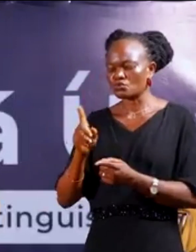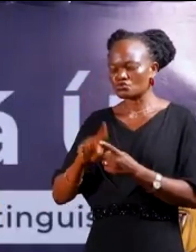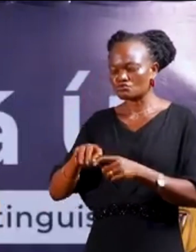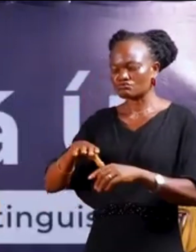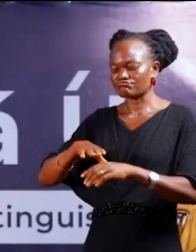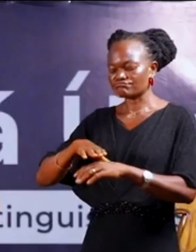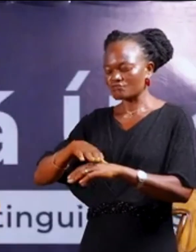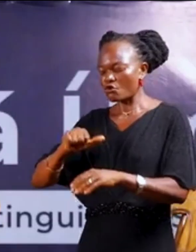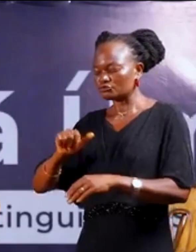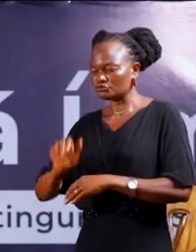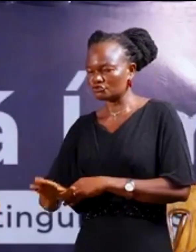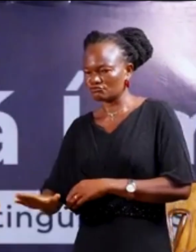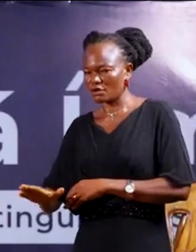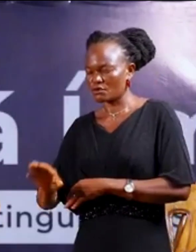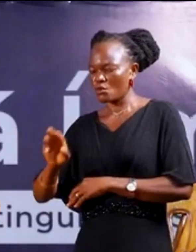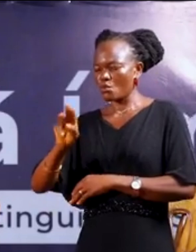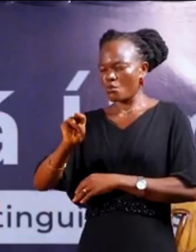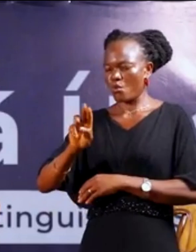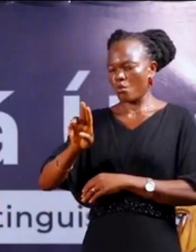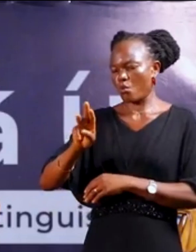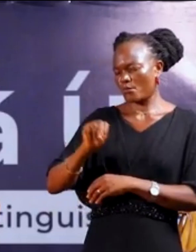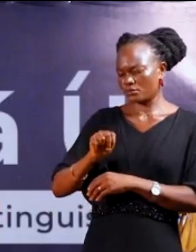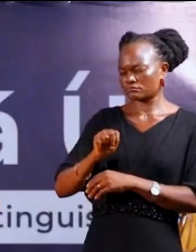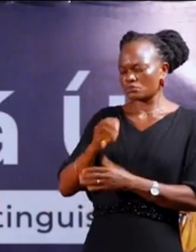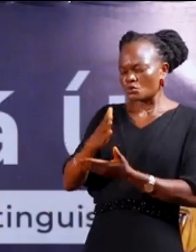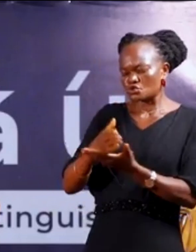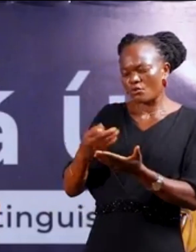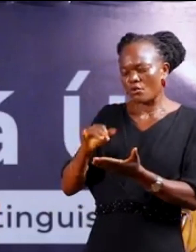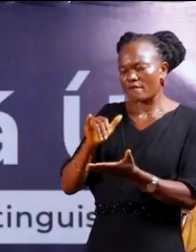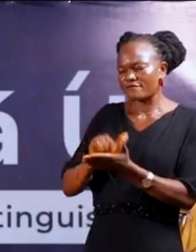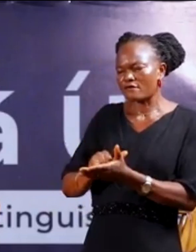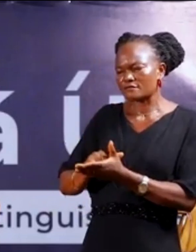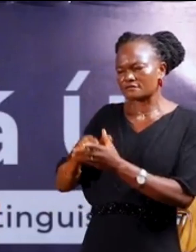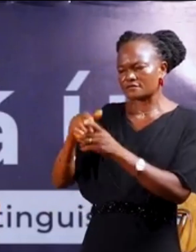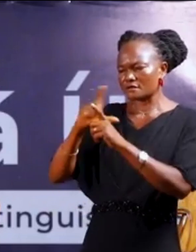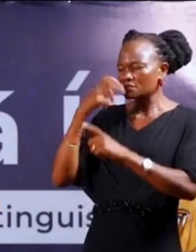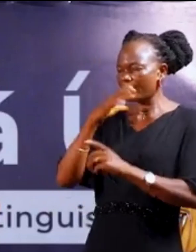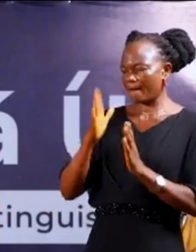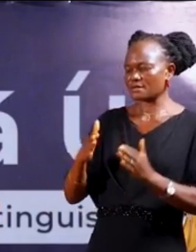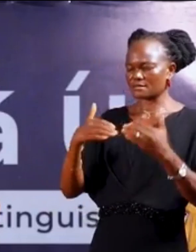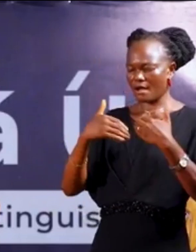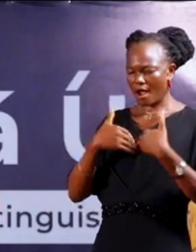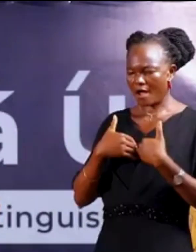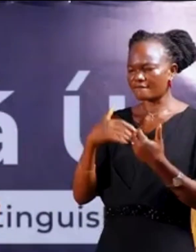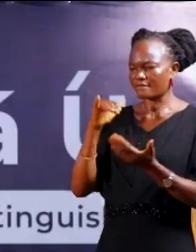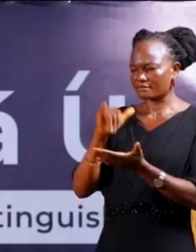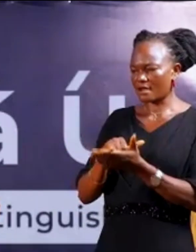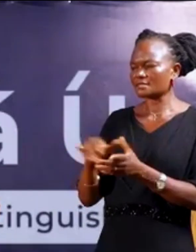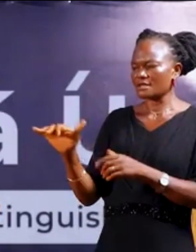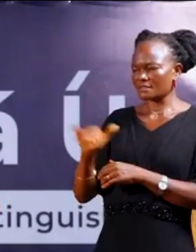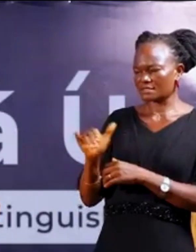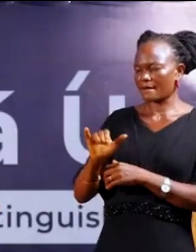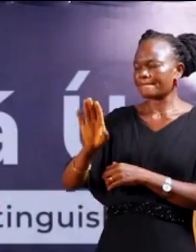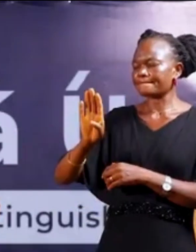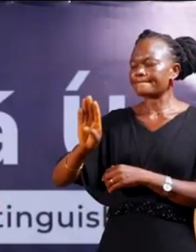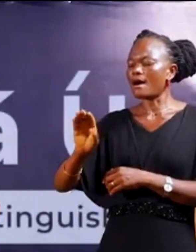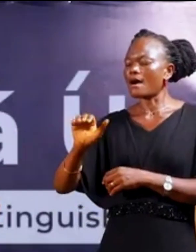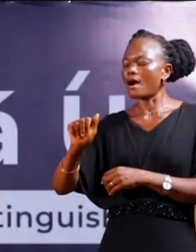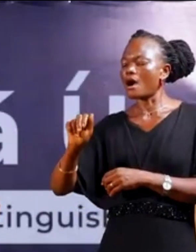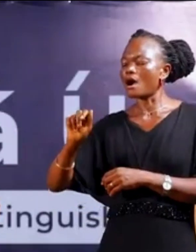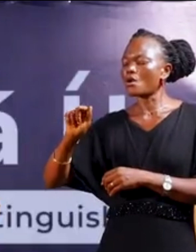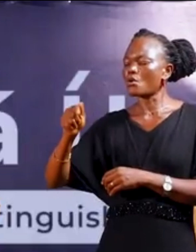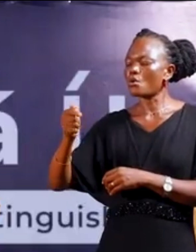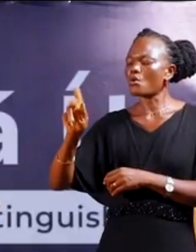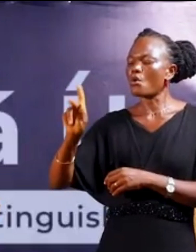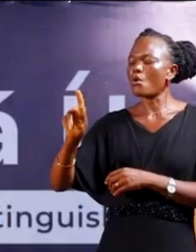Omodes. Most Bantu speakers have the same prefix, Ba for people, right, Bakongo, and so